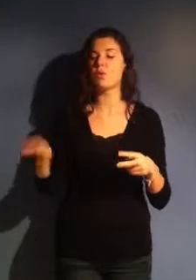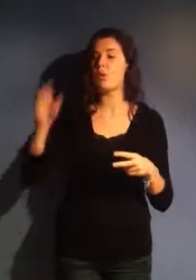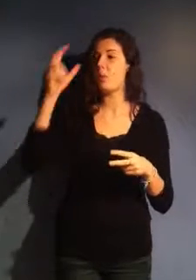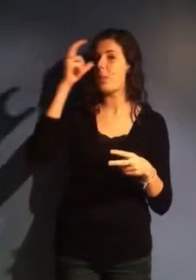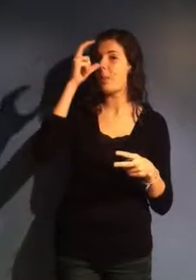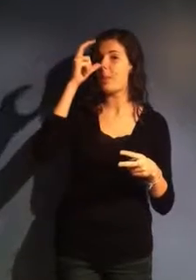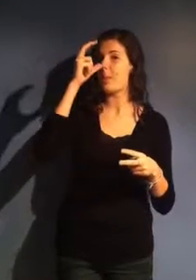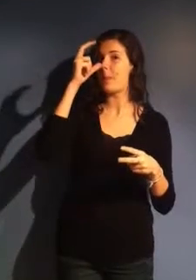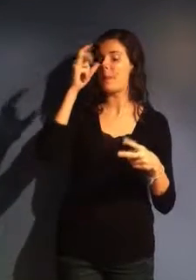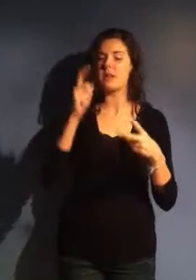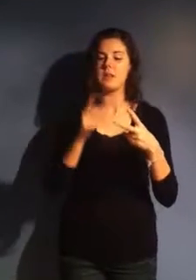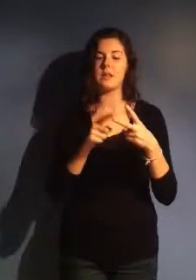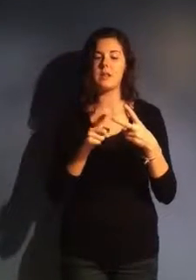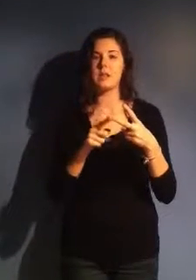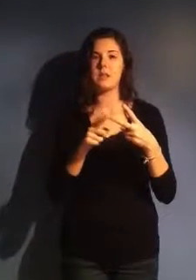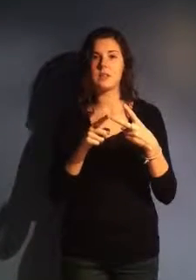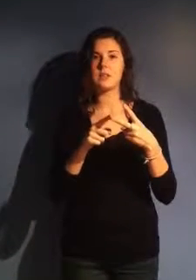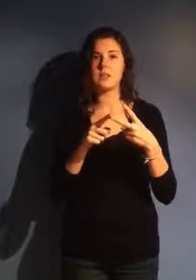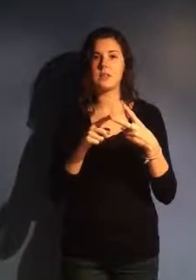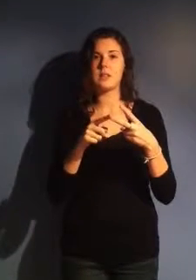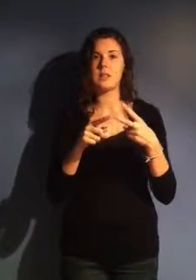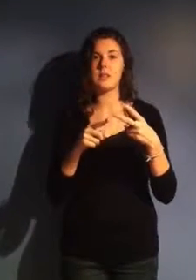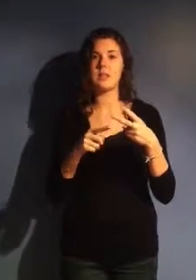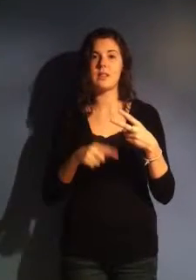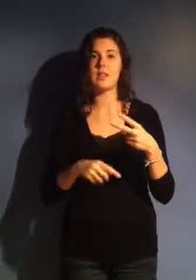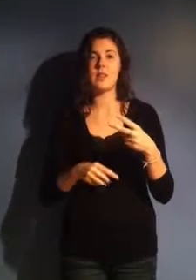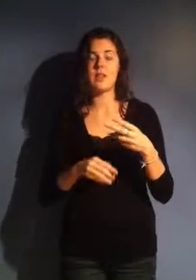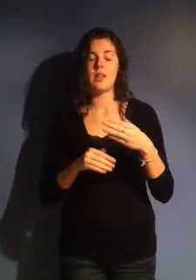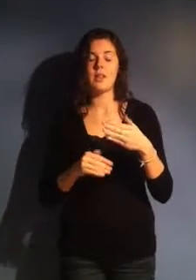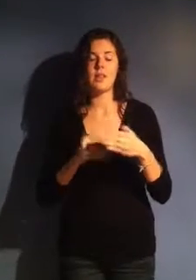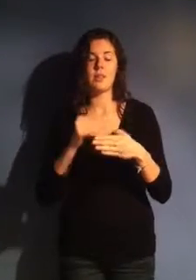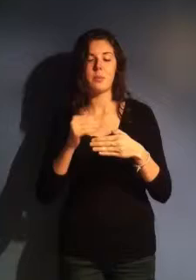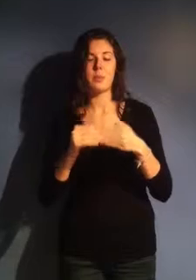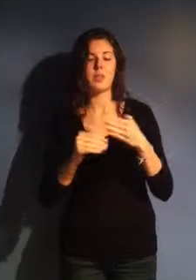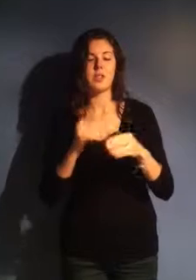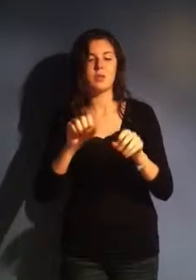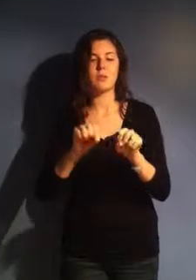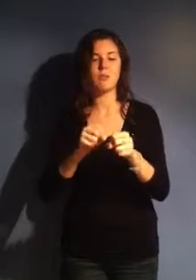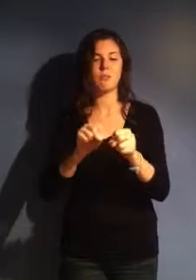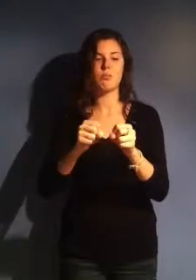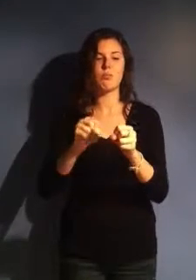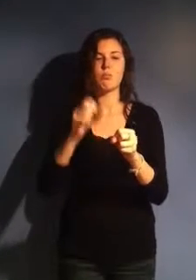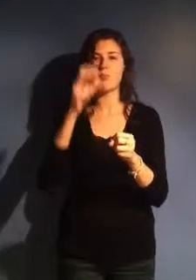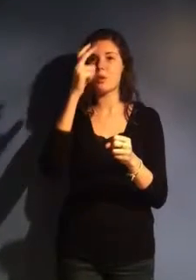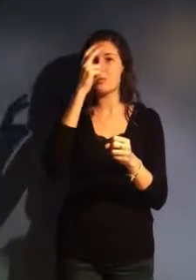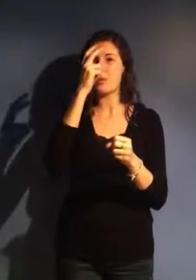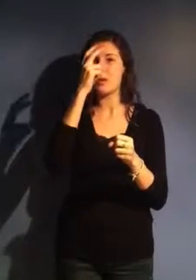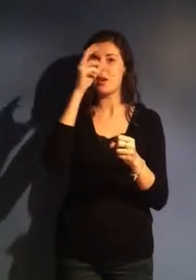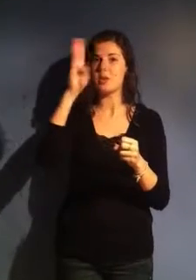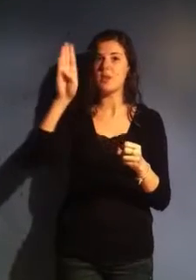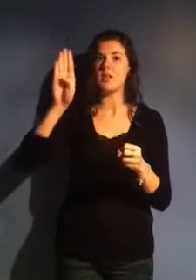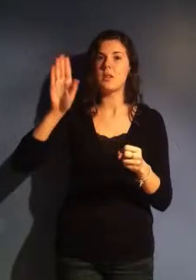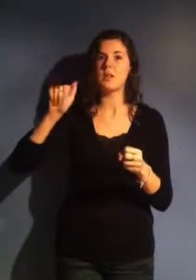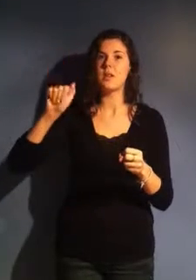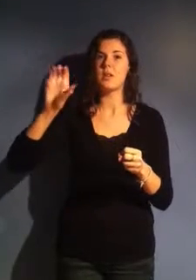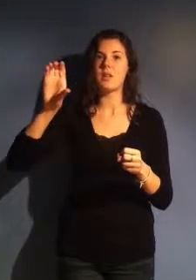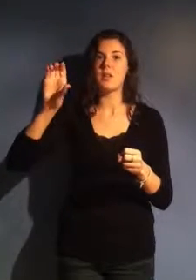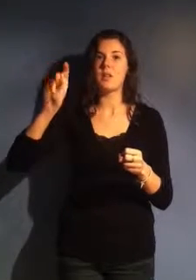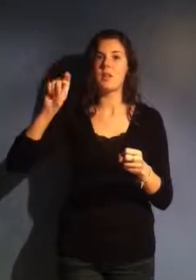step is going through a process which breaks down the bugs, breaks down the bacteria, the cell walls, and